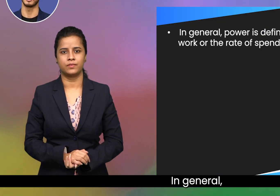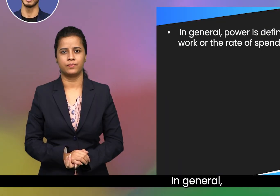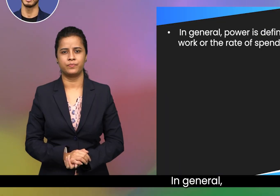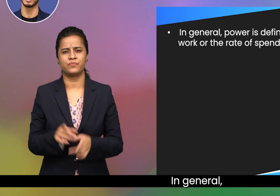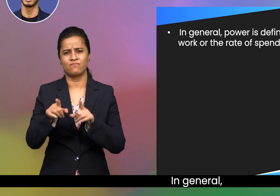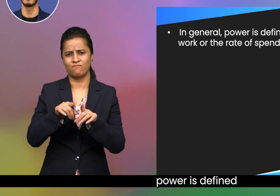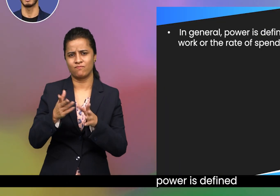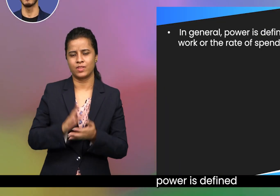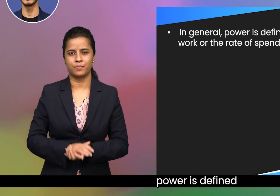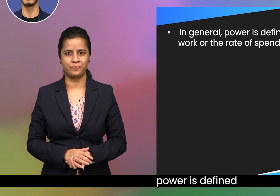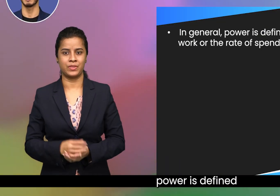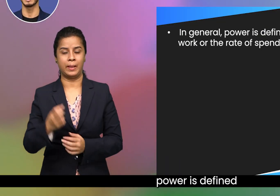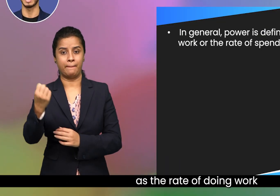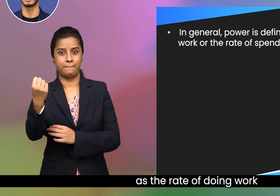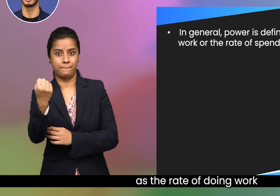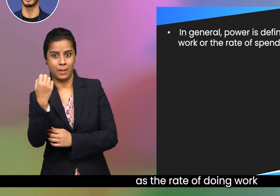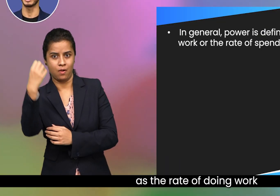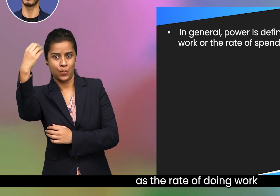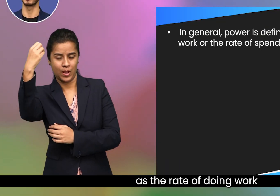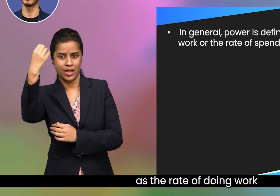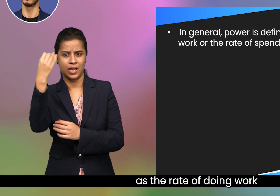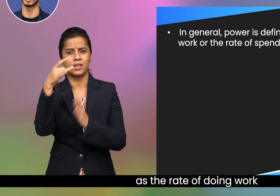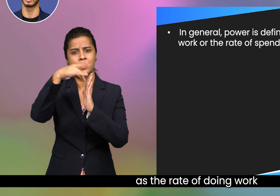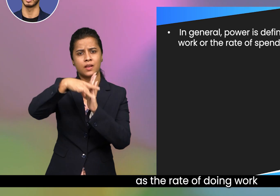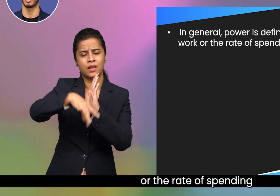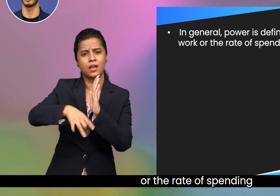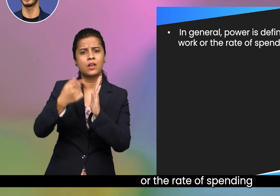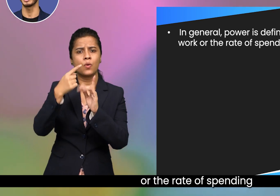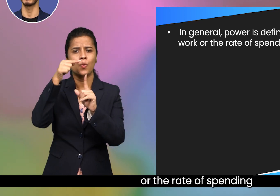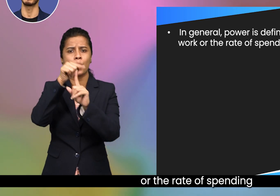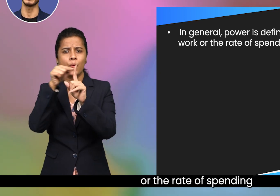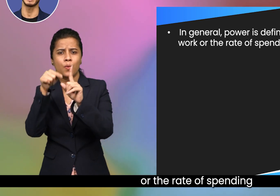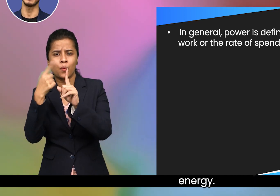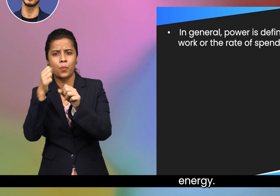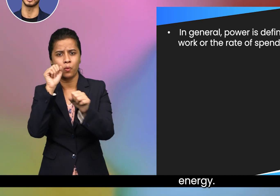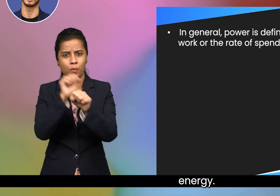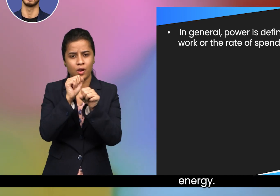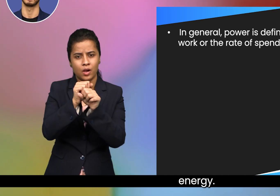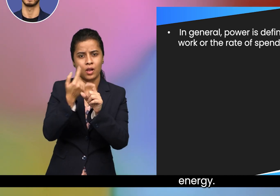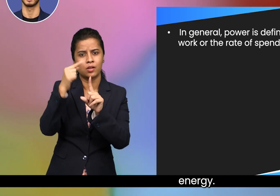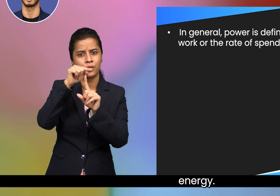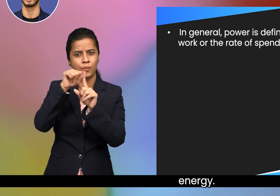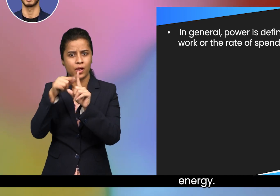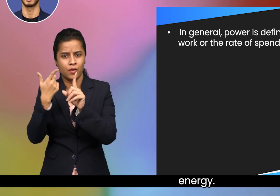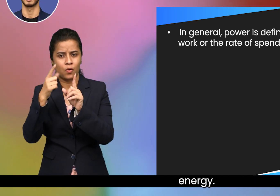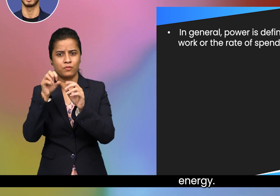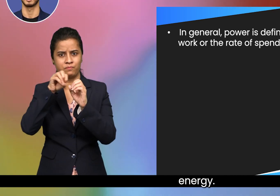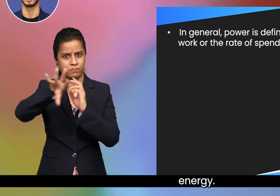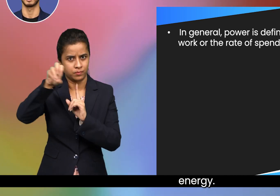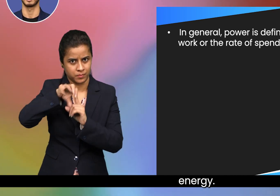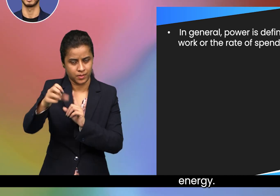In general, power is defined as the rate of doing work or the rate of spending energy.